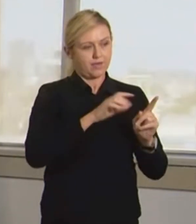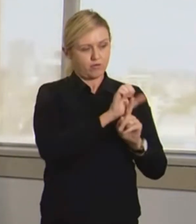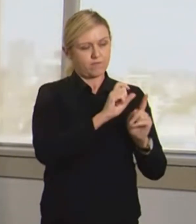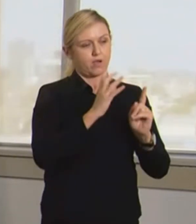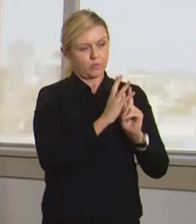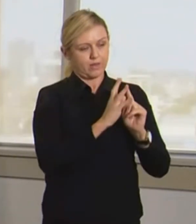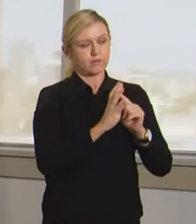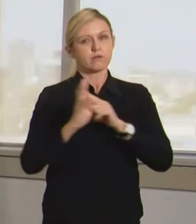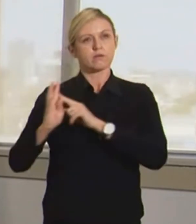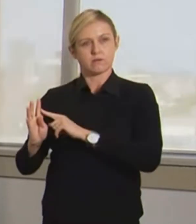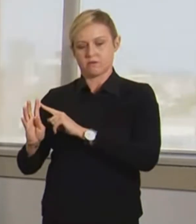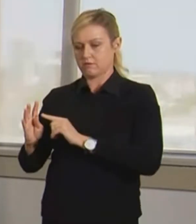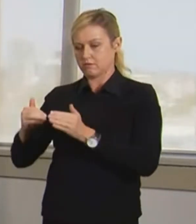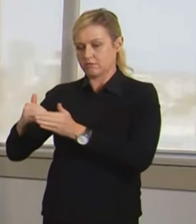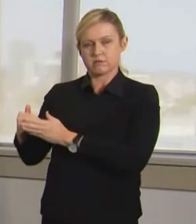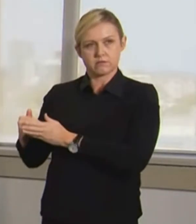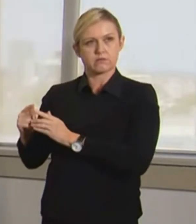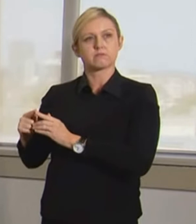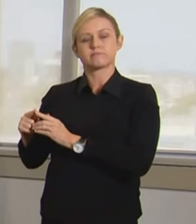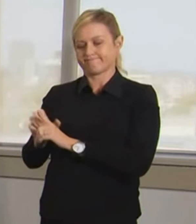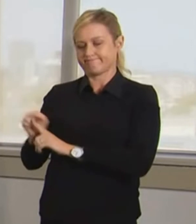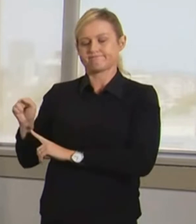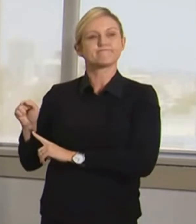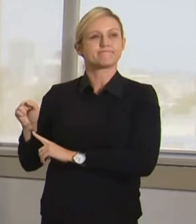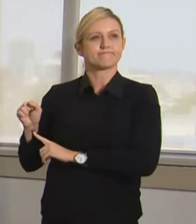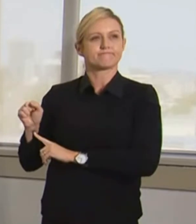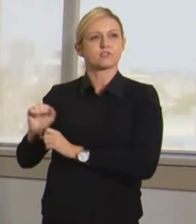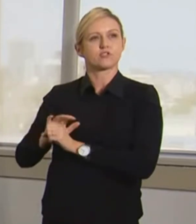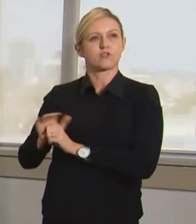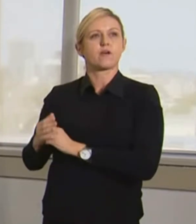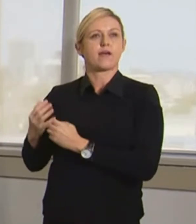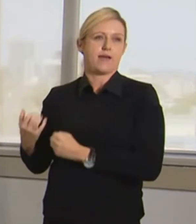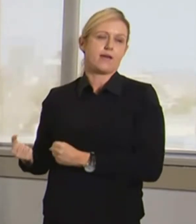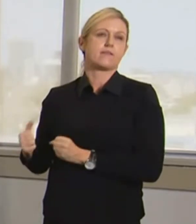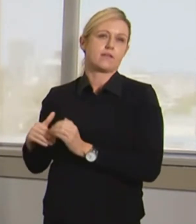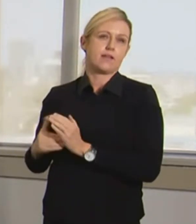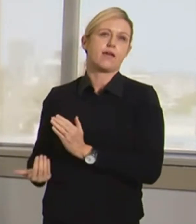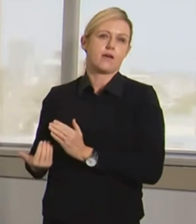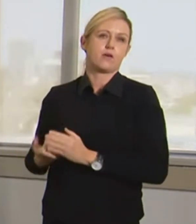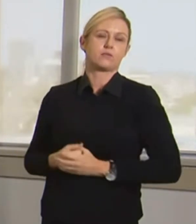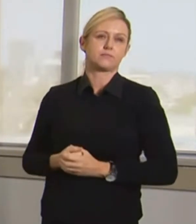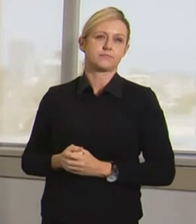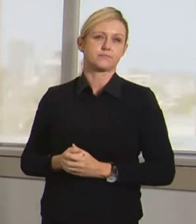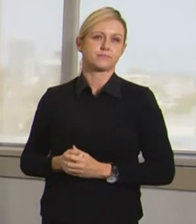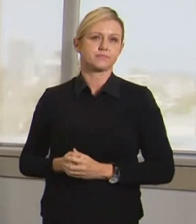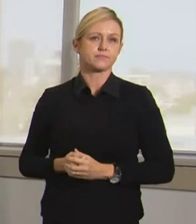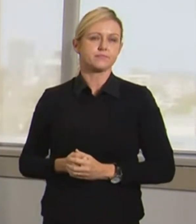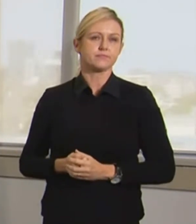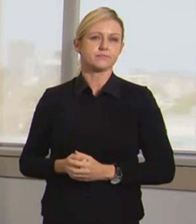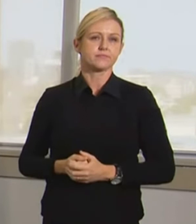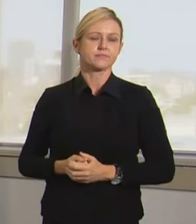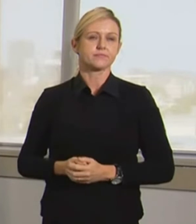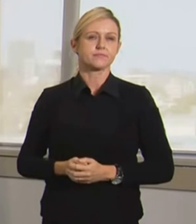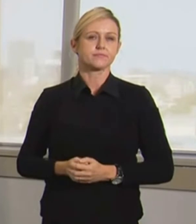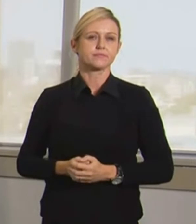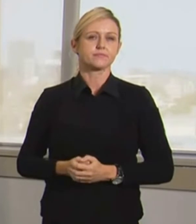aware, we then watch for symptoms that emerge over that 14 days, and that person has subsequently developed symptoms and was subsequently